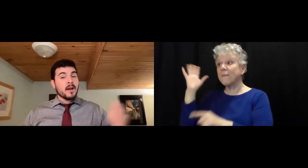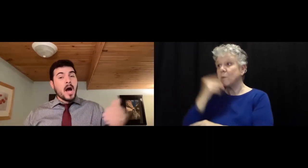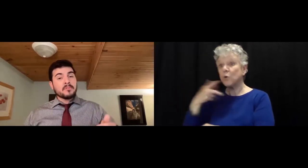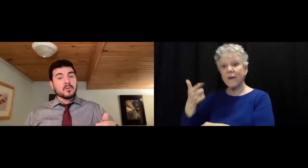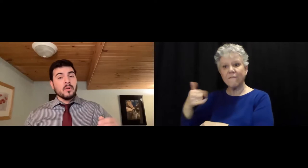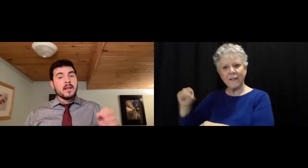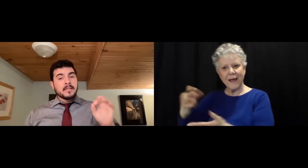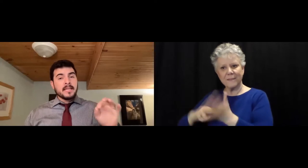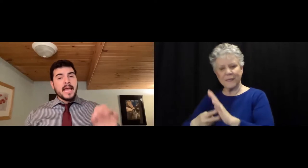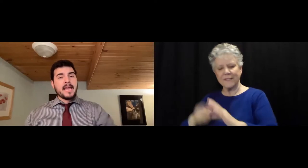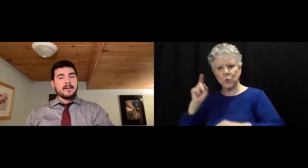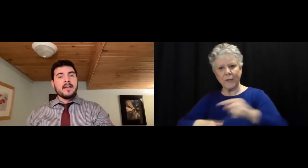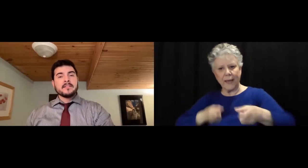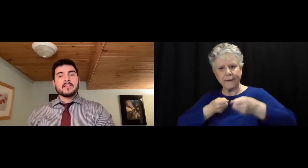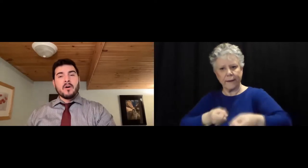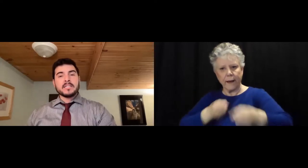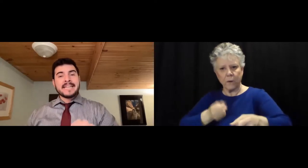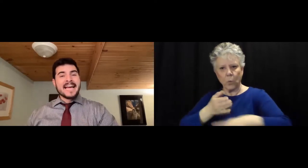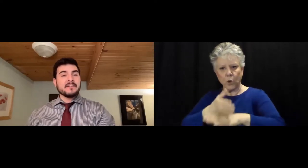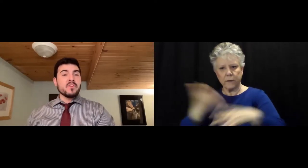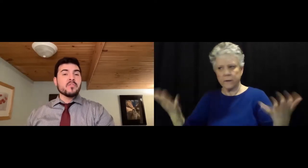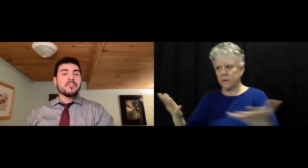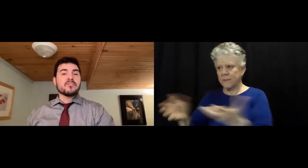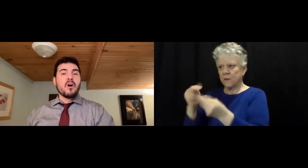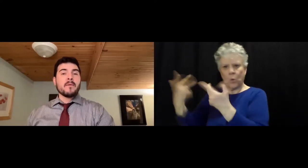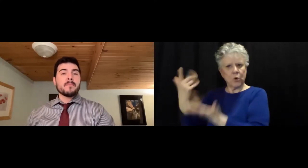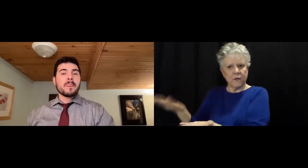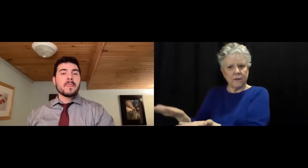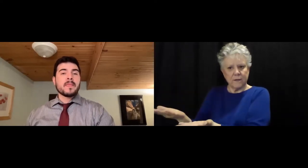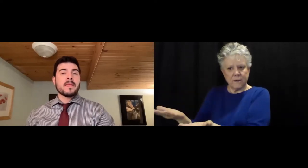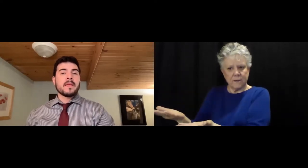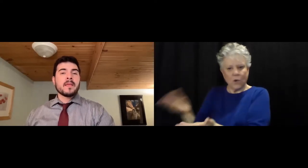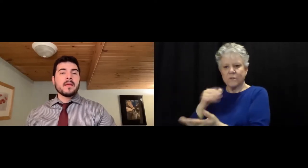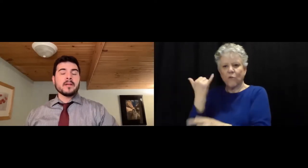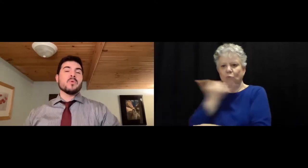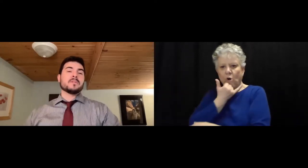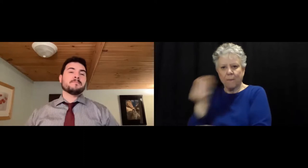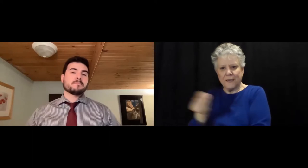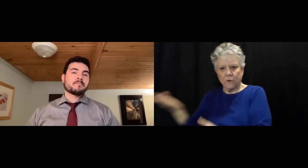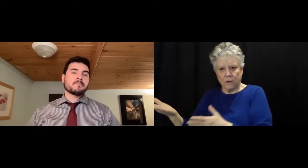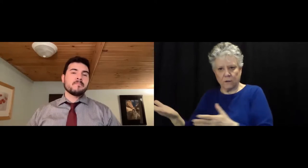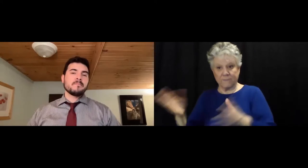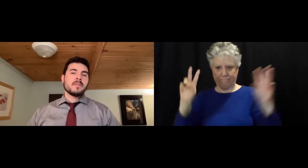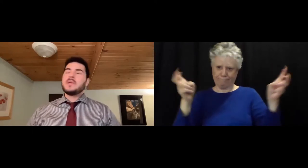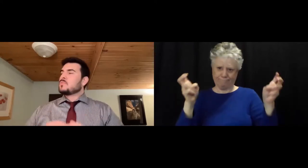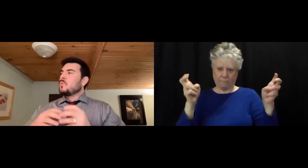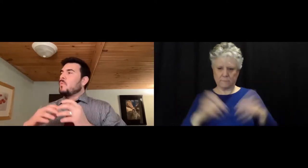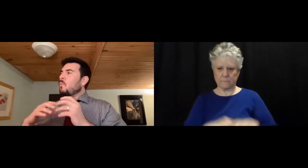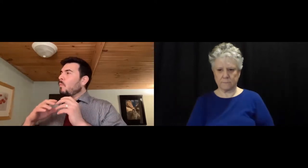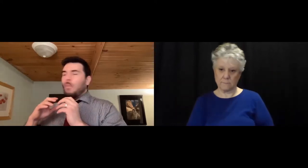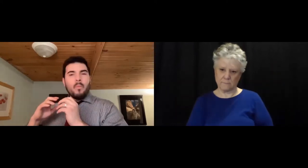would be an obstacle to the end that the artist has in view for the saw." End quote.